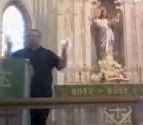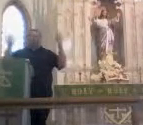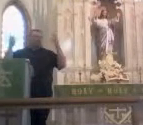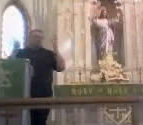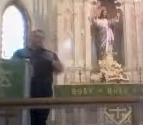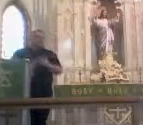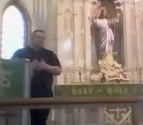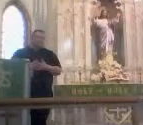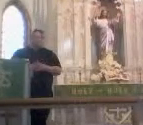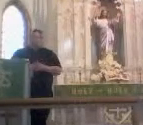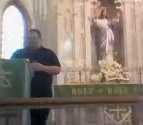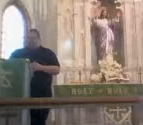joy in the morning.